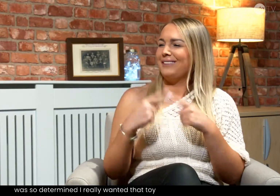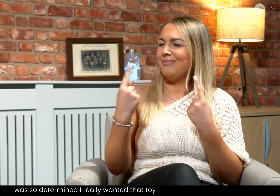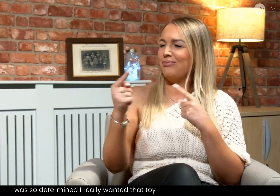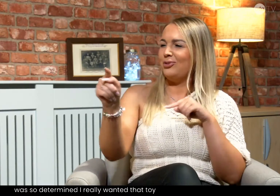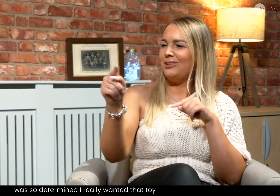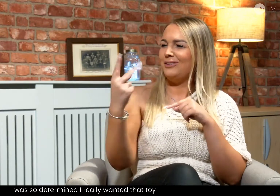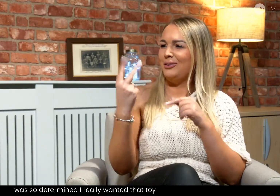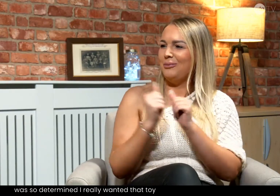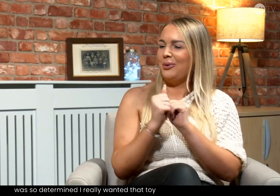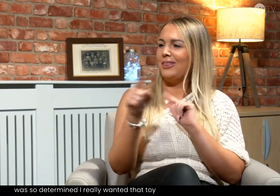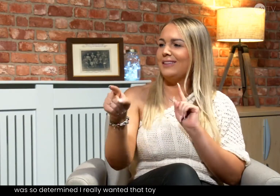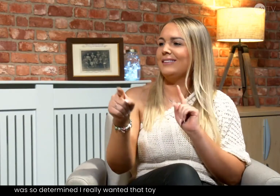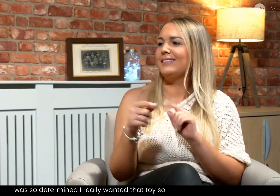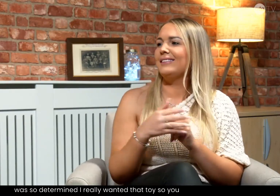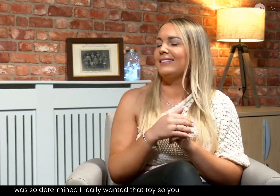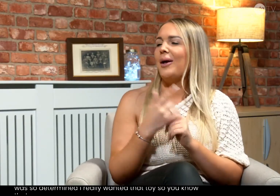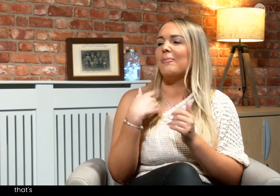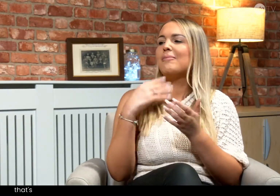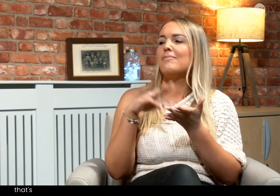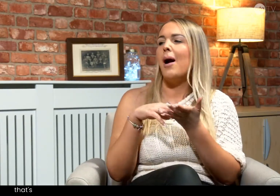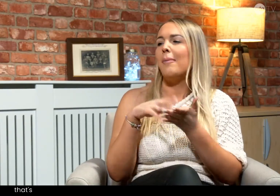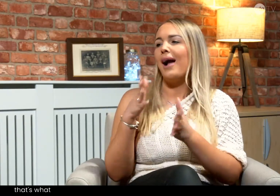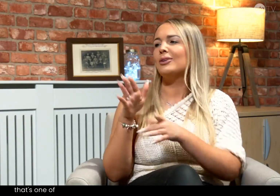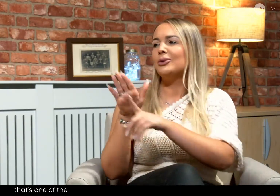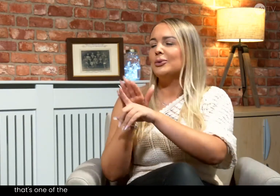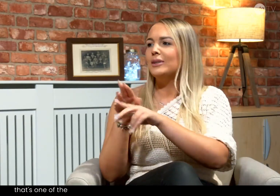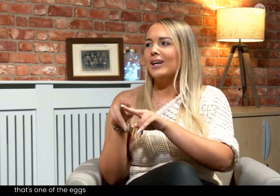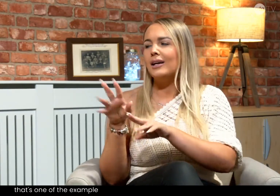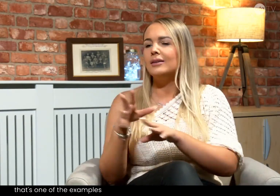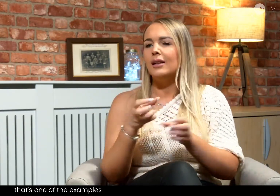So, you know, that's one of the examples that I just knew I was a bit different.